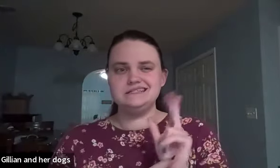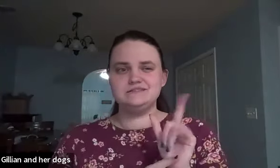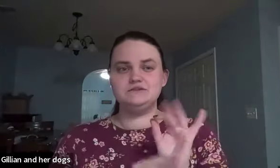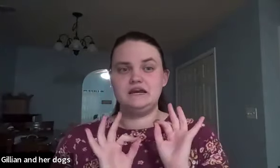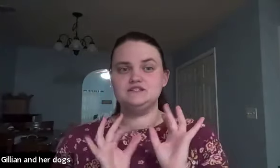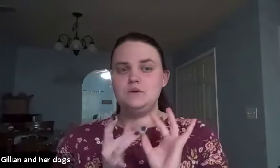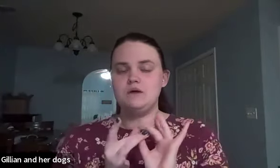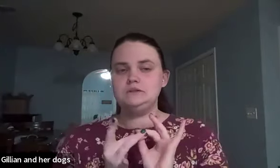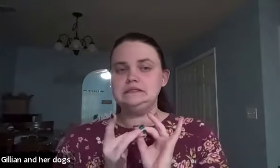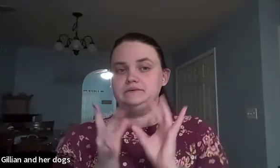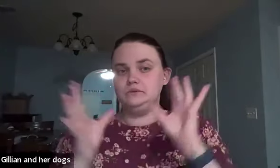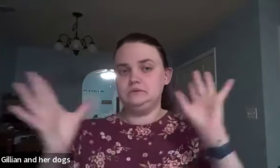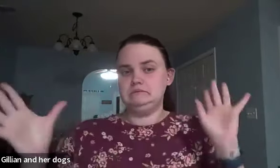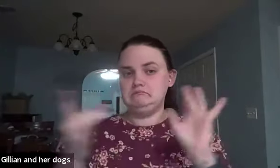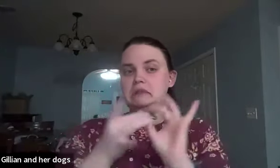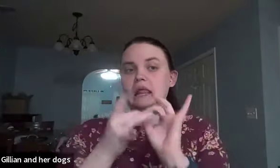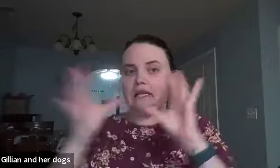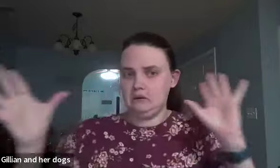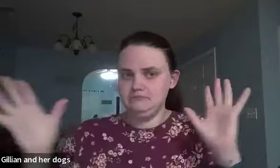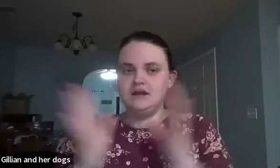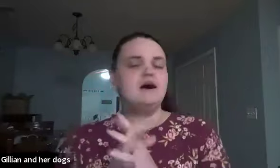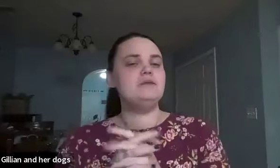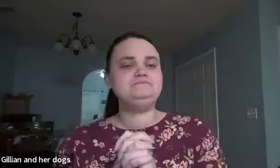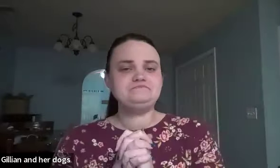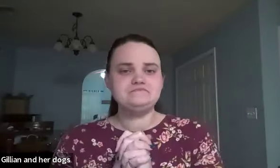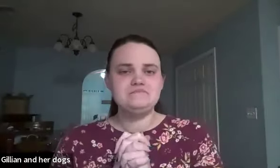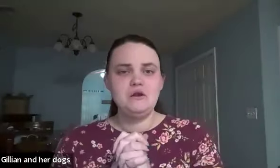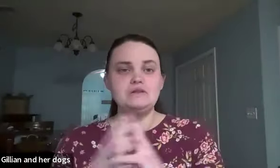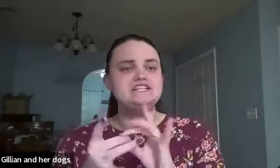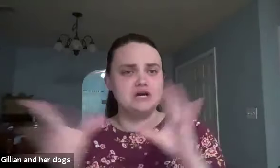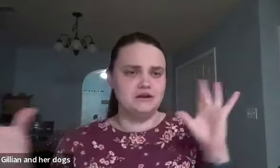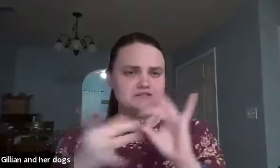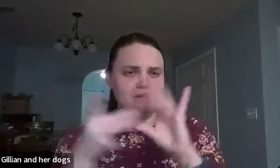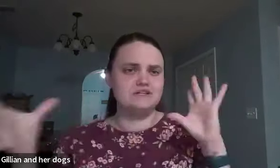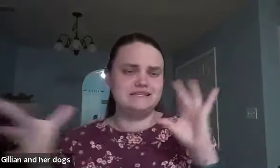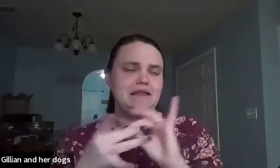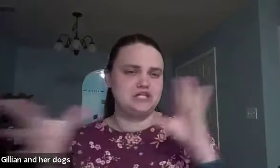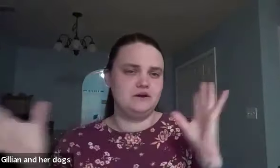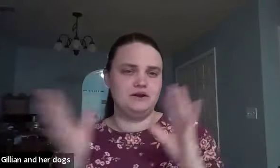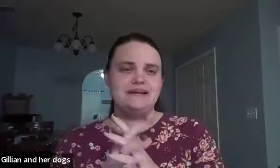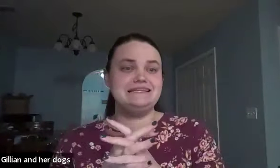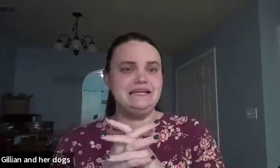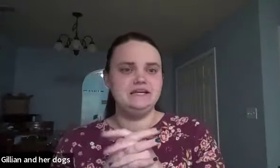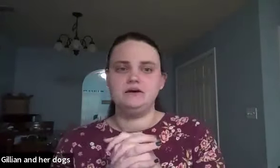like 6:09. So I will let it go. Or let y'all go. Sorry, I was trying to say let y'all go, but I said let it